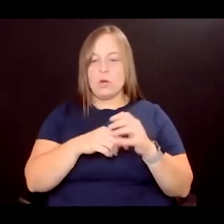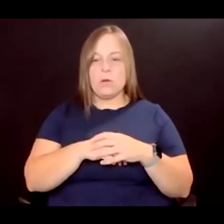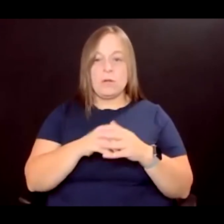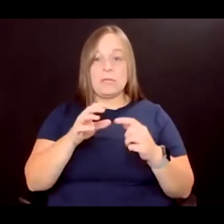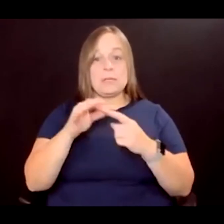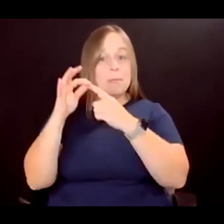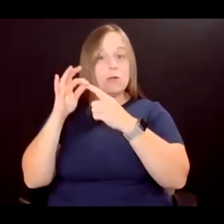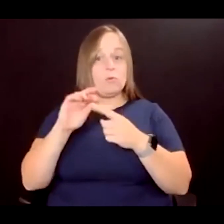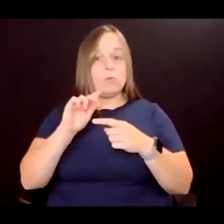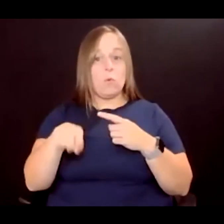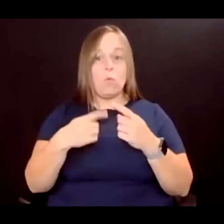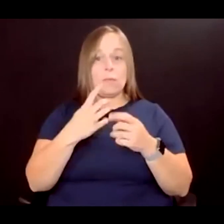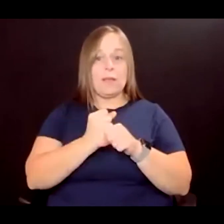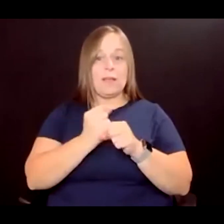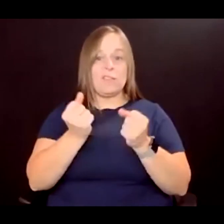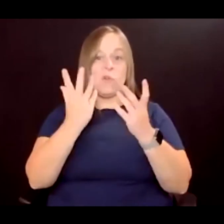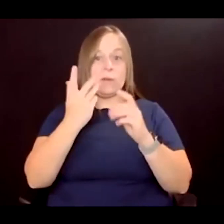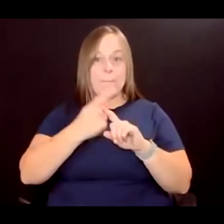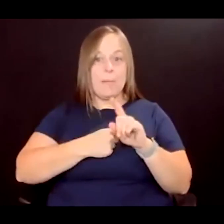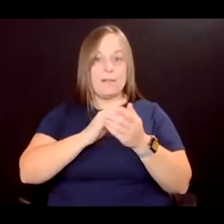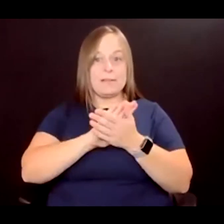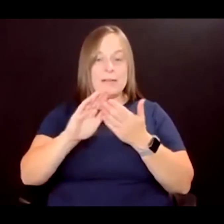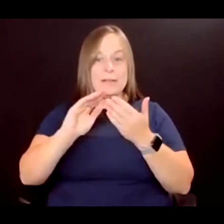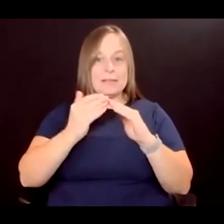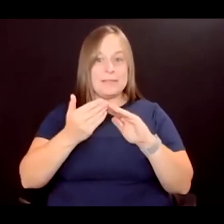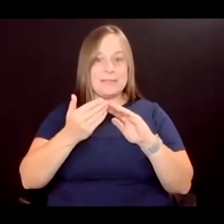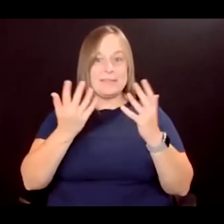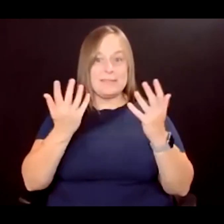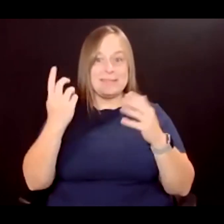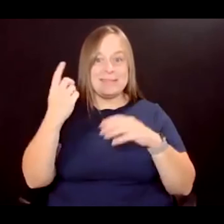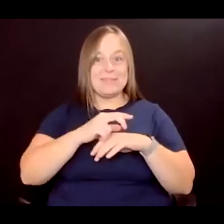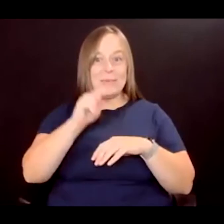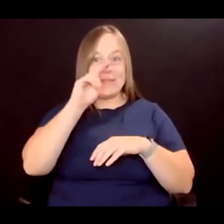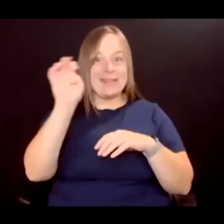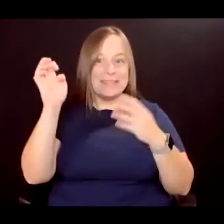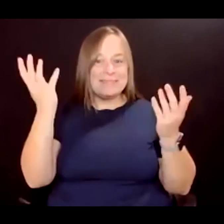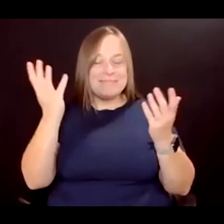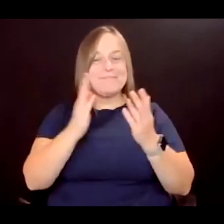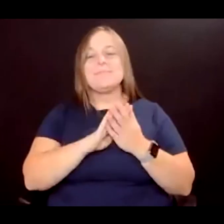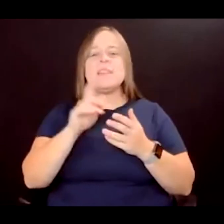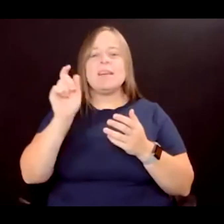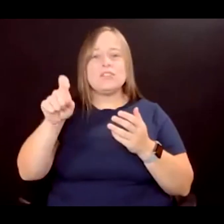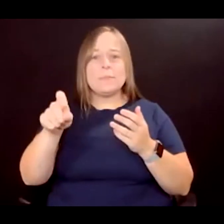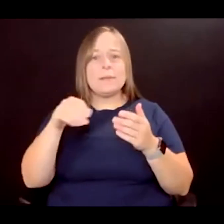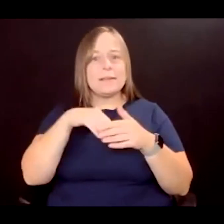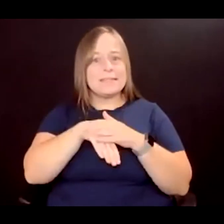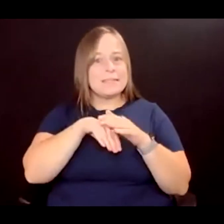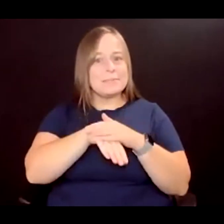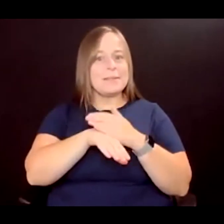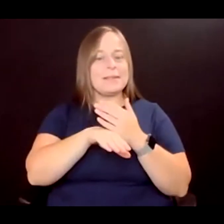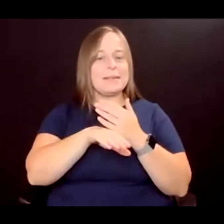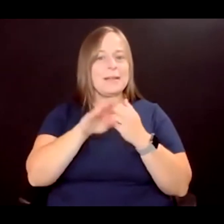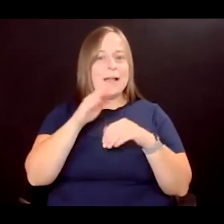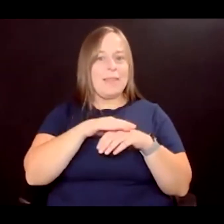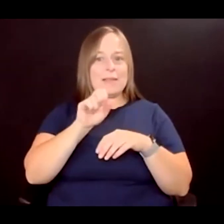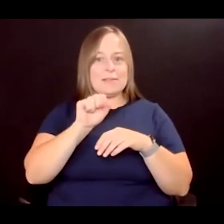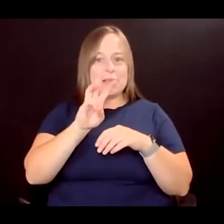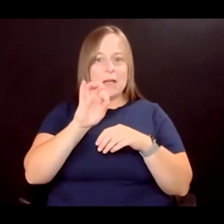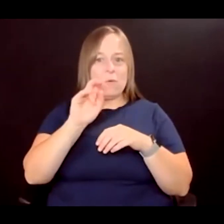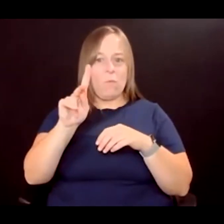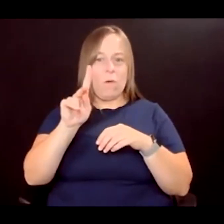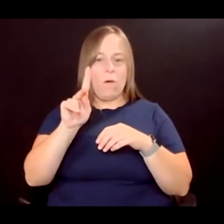want to get the city to respond to these barriers that we see in the community? Yeah, that's great. Thanks, Katie, for the question.